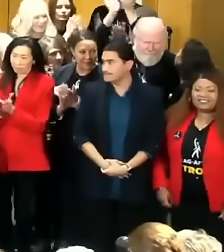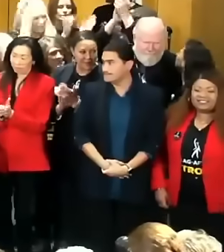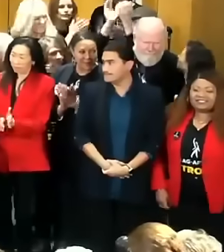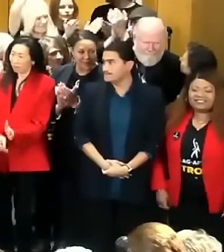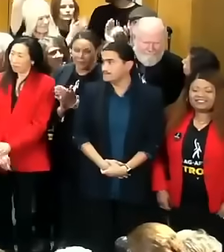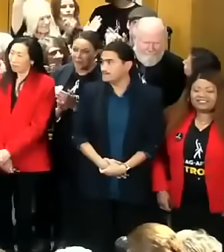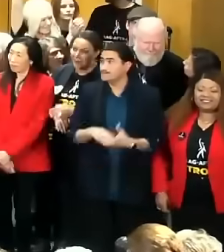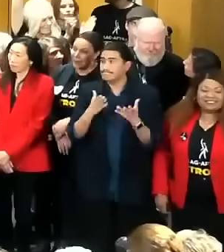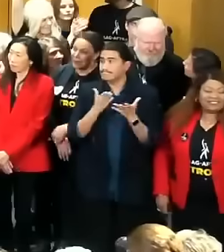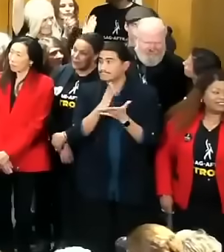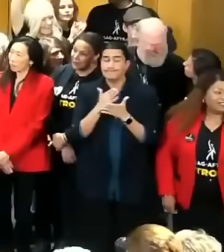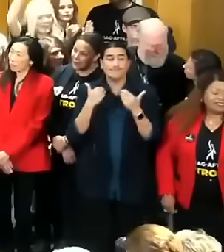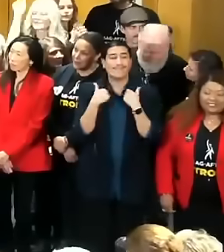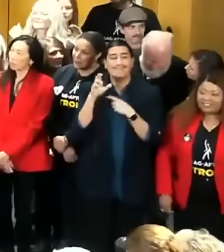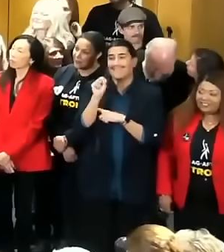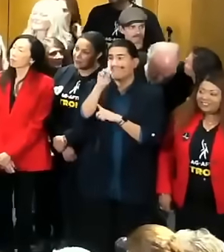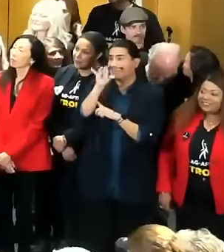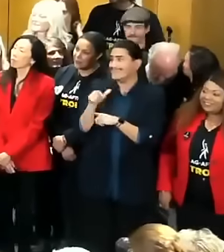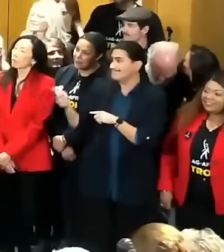All right, and we have Katie.